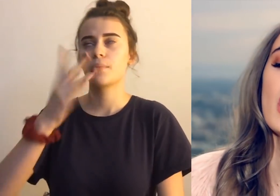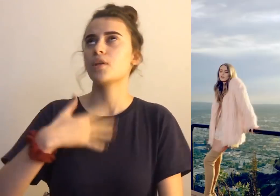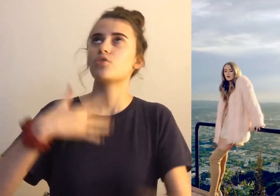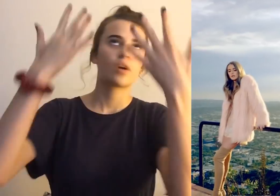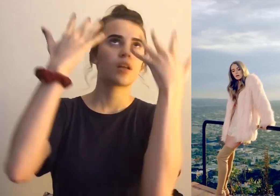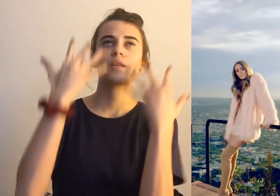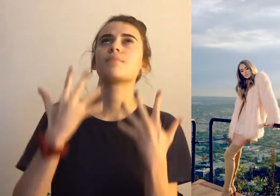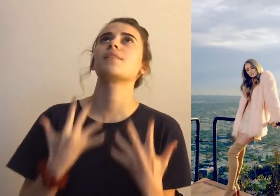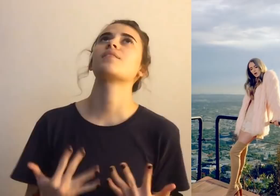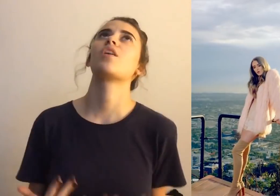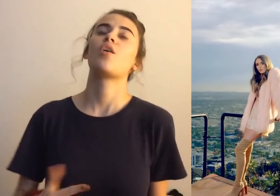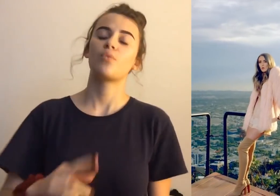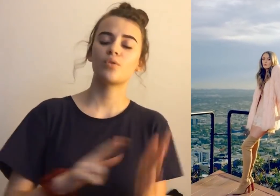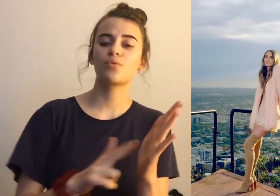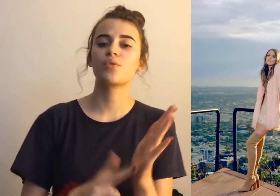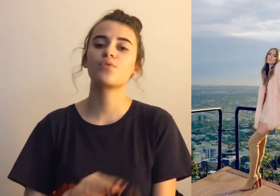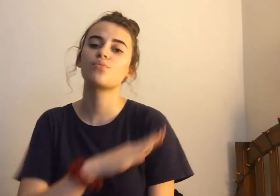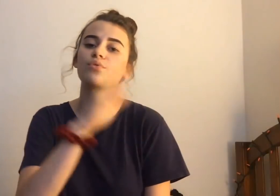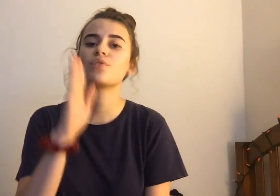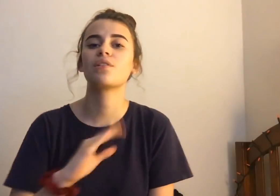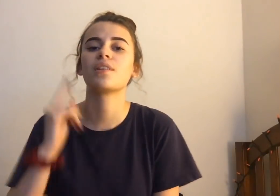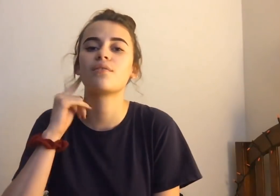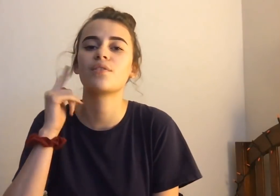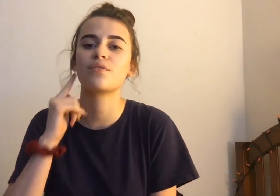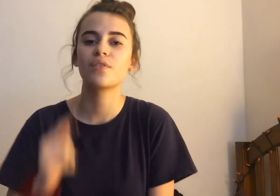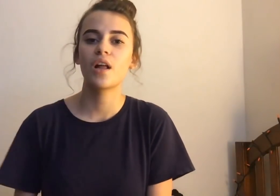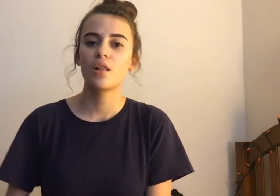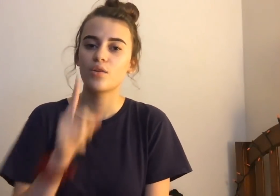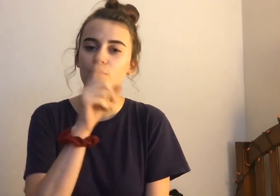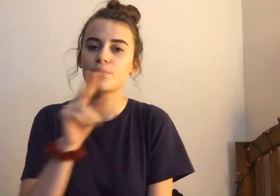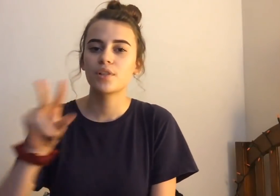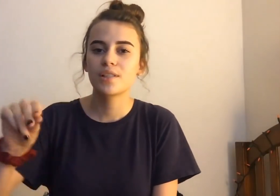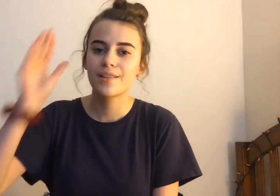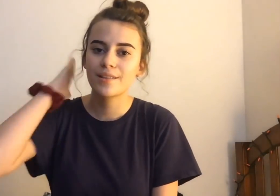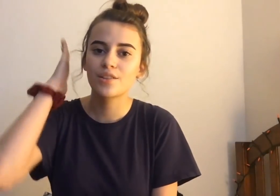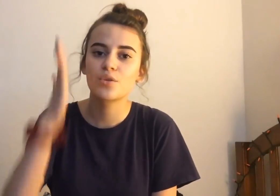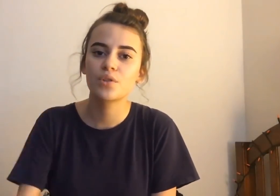swallow. Drowning up my sorrows, there's rules I'll never follow.